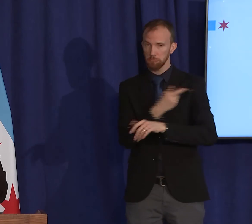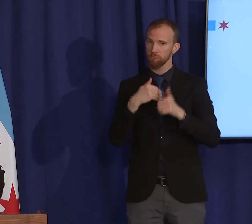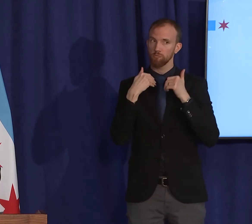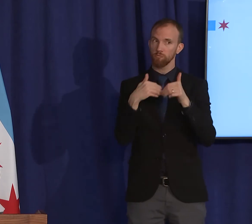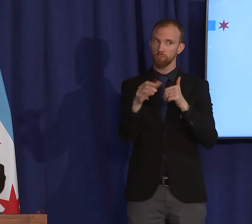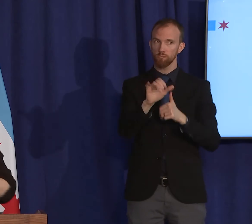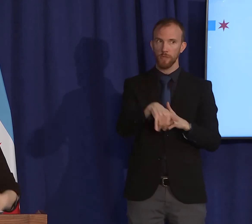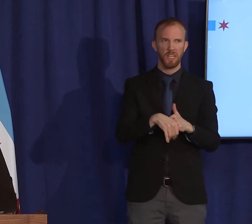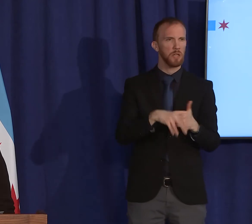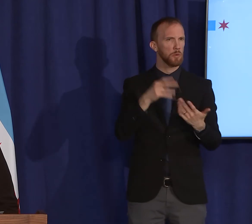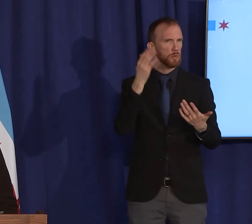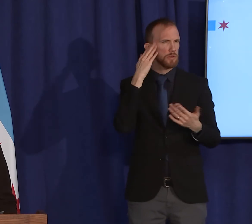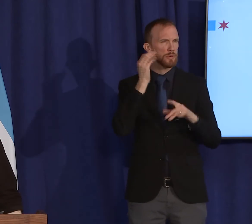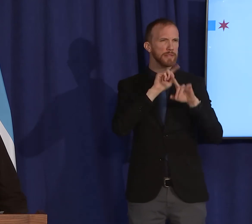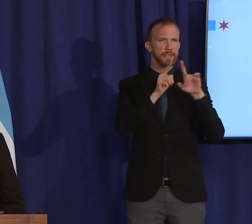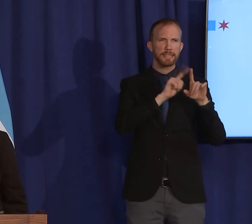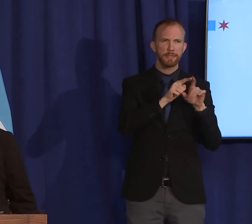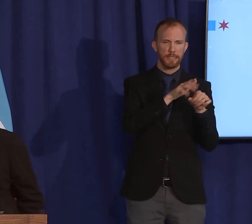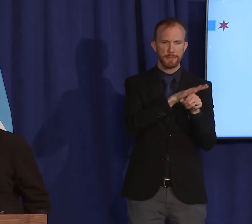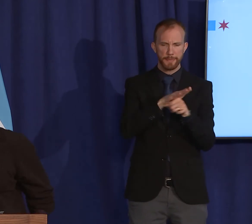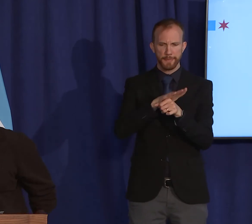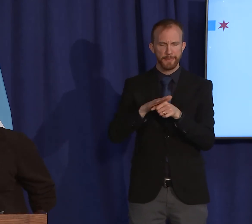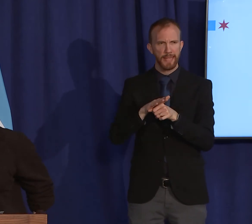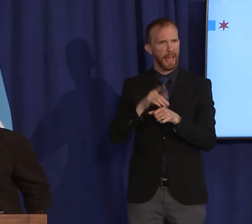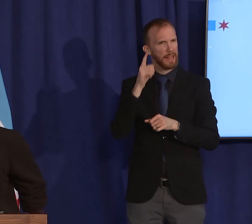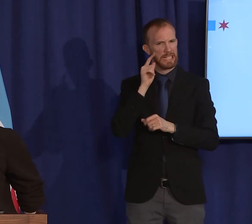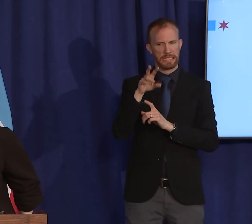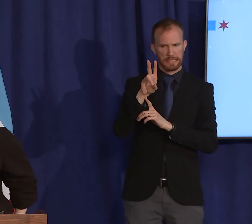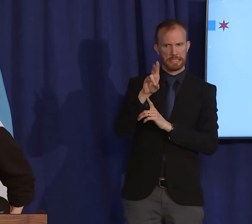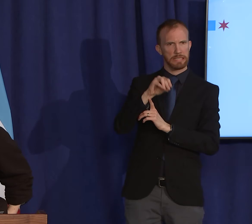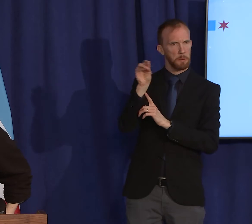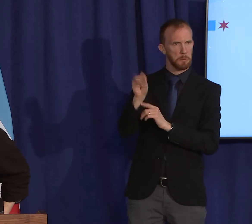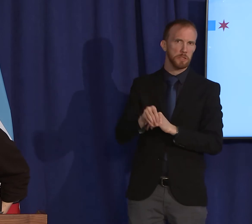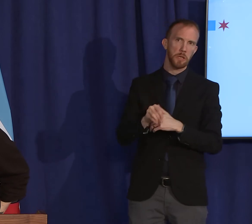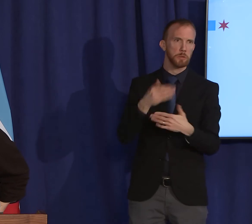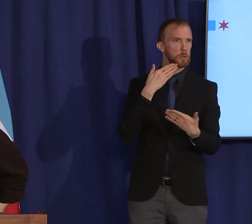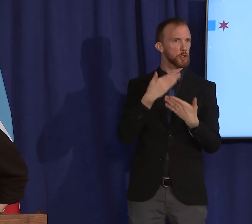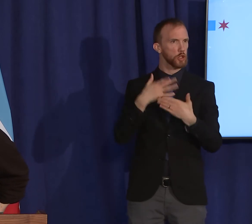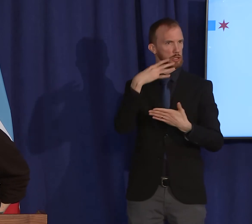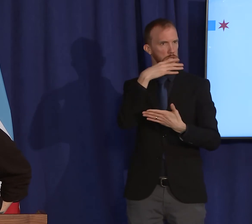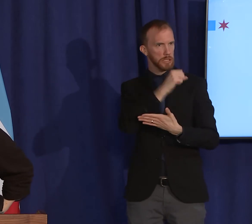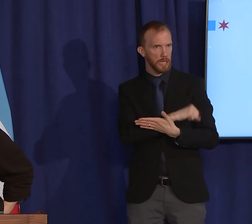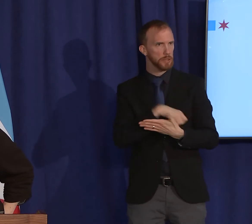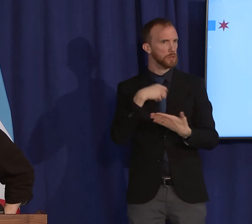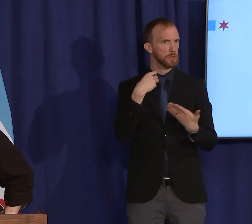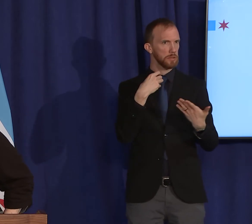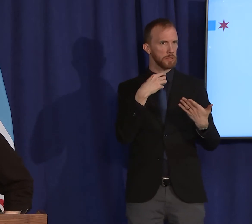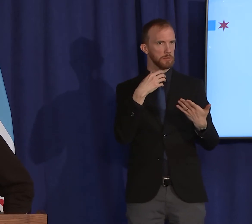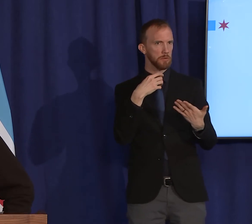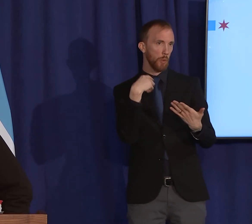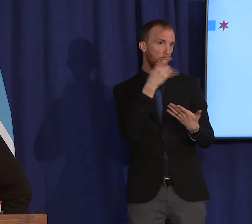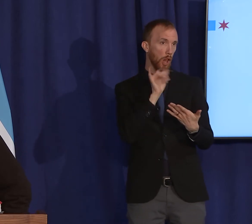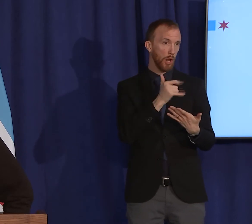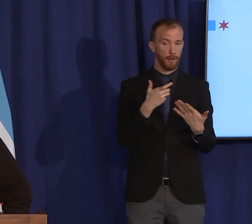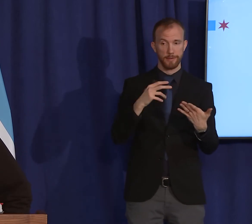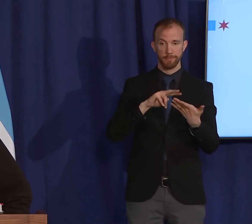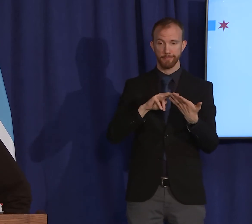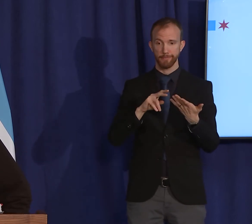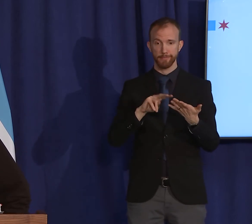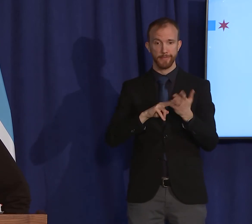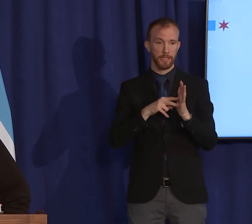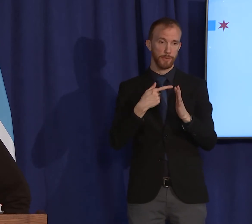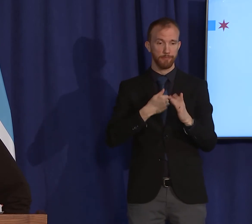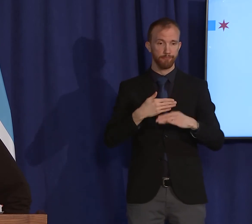across different settings. I feel like 70% is a pretty good guess in terms of what that may look like. But if we